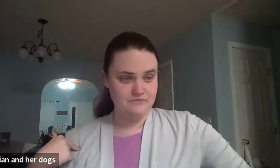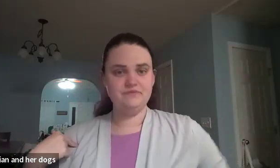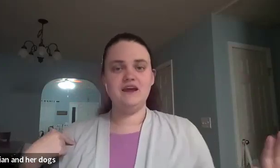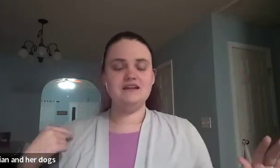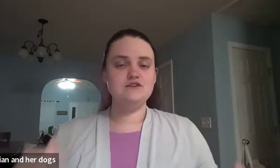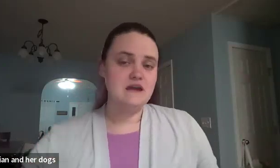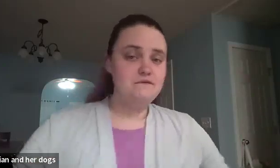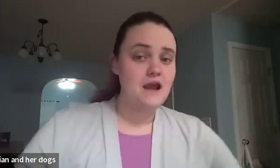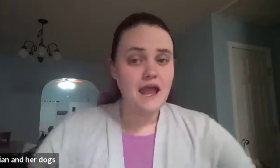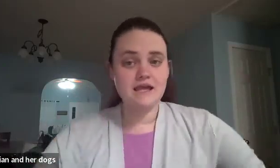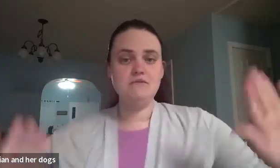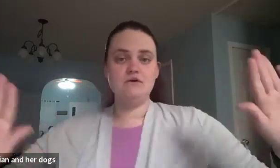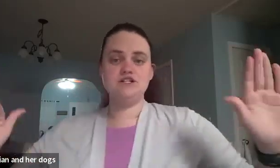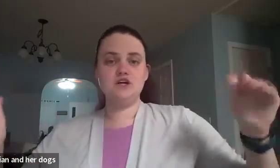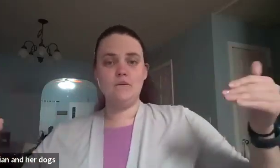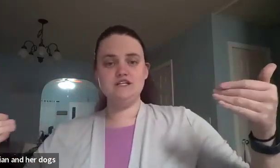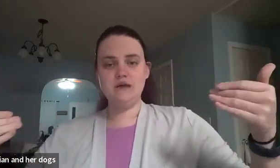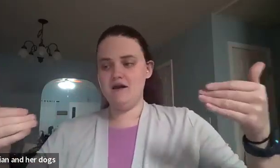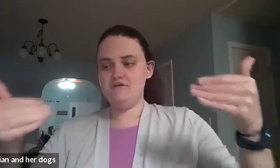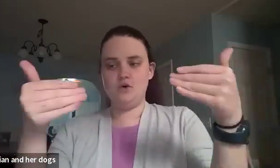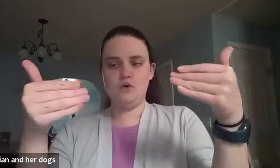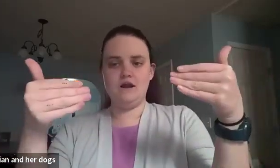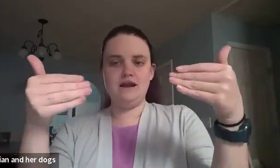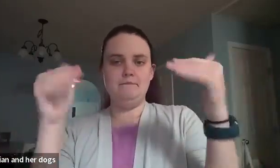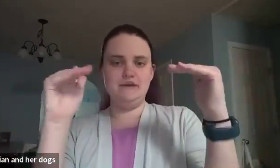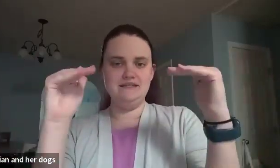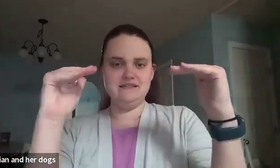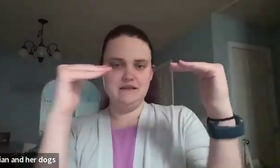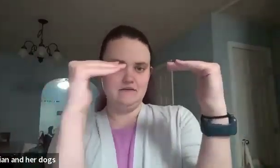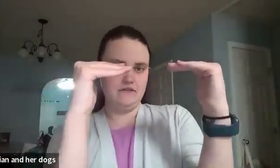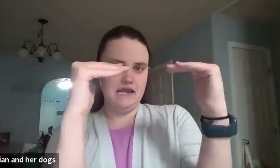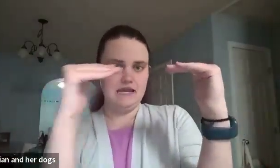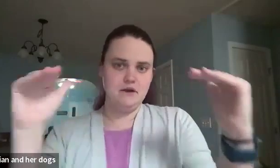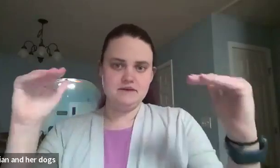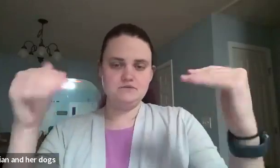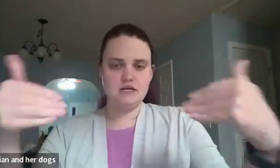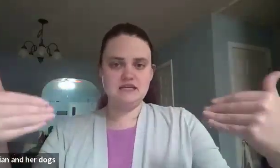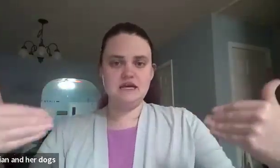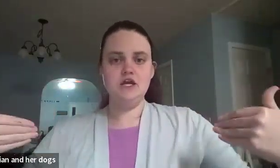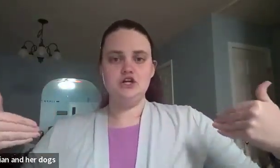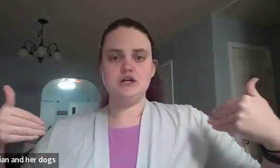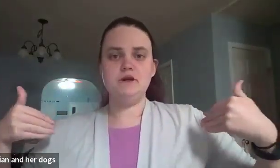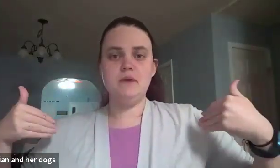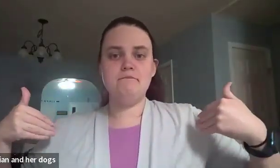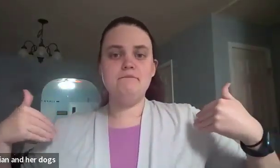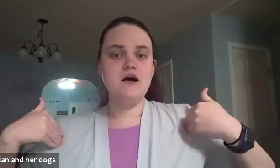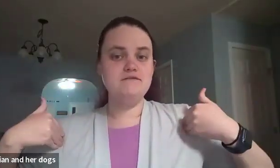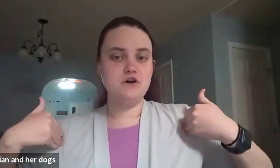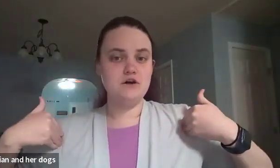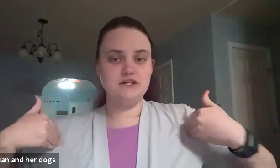animal. Okay. So the sign for animal is you're going to have your kind of bent flat hand puppets, is what I say. You're going to put them above your